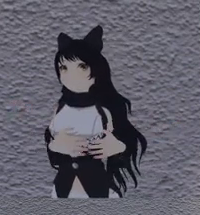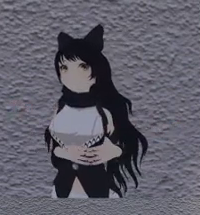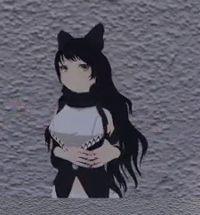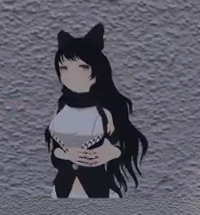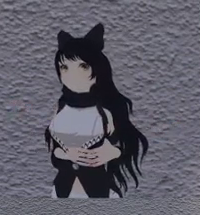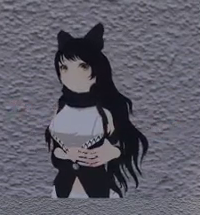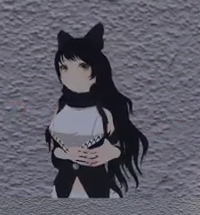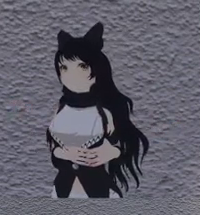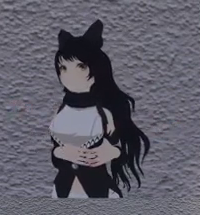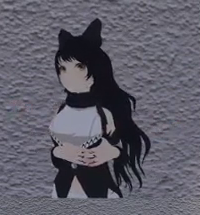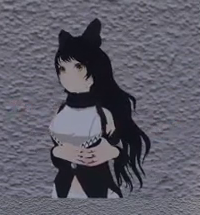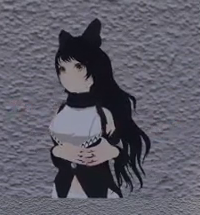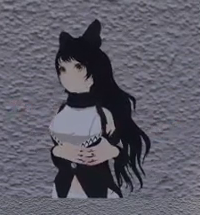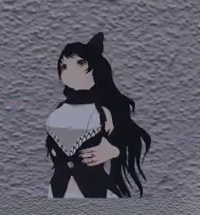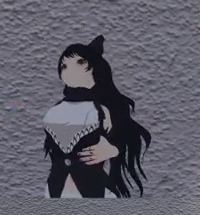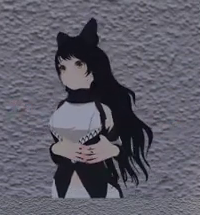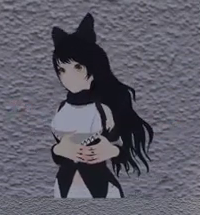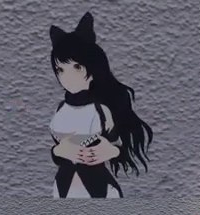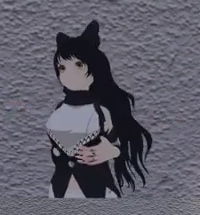What's this sign?